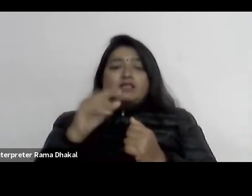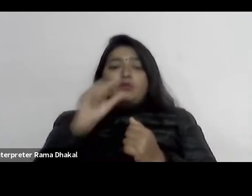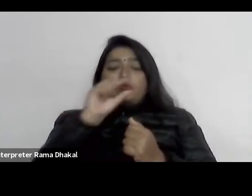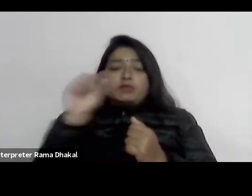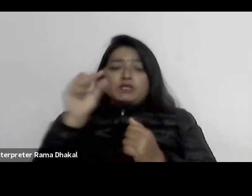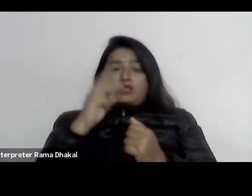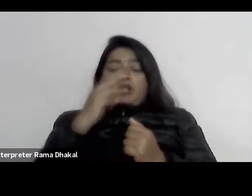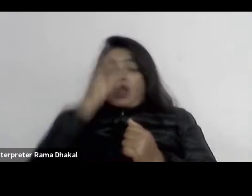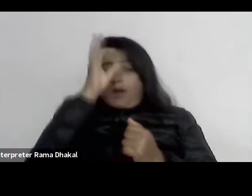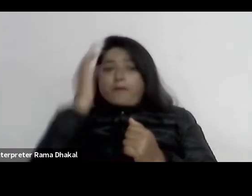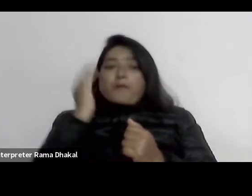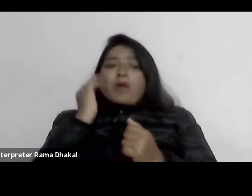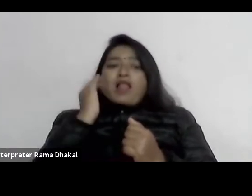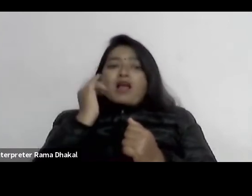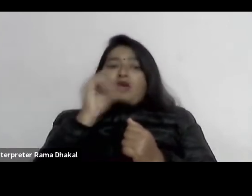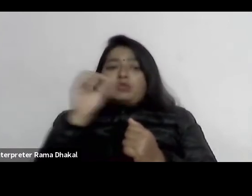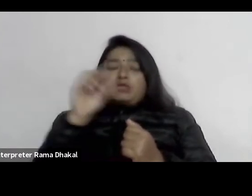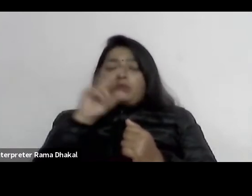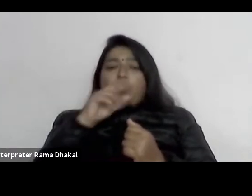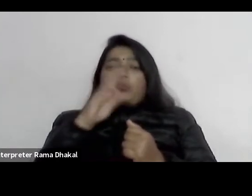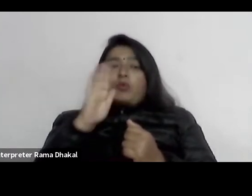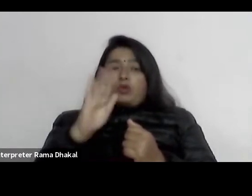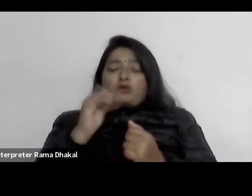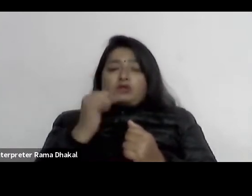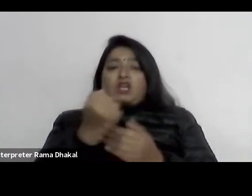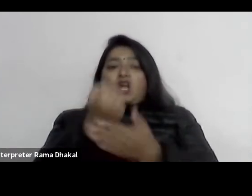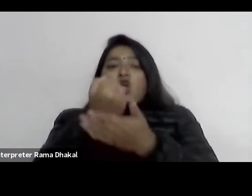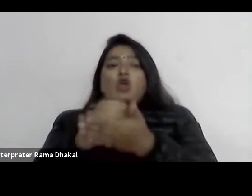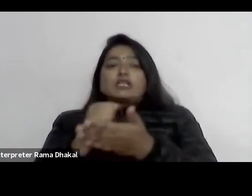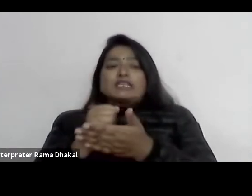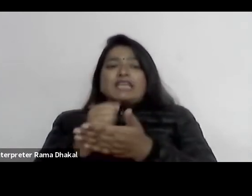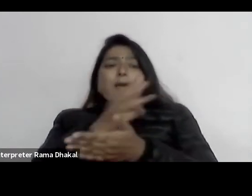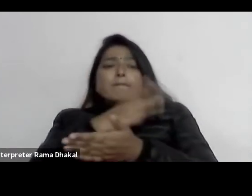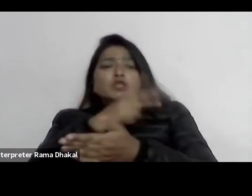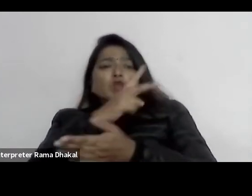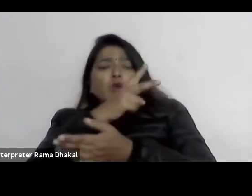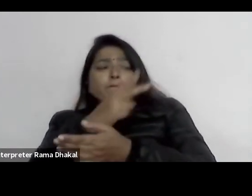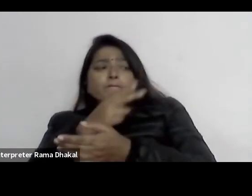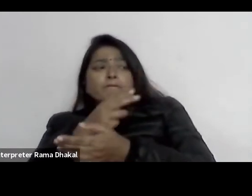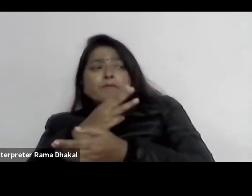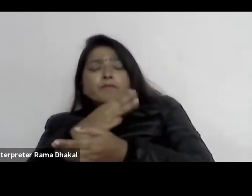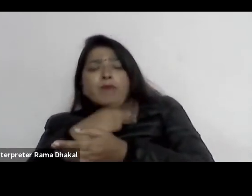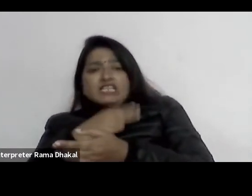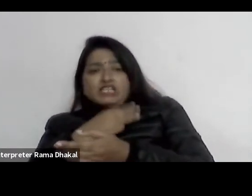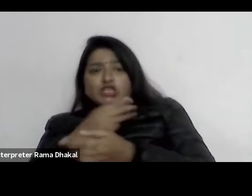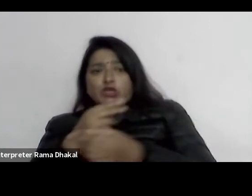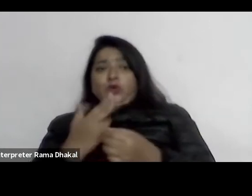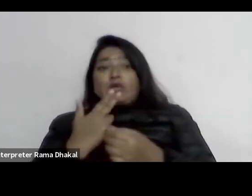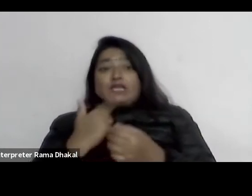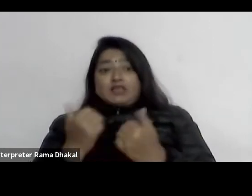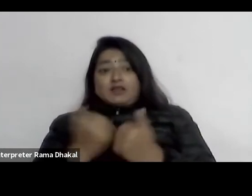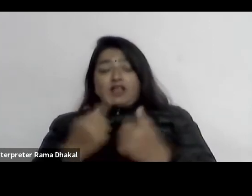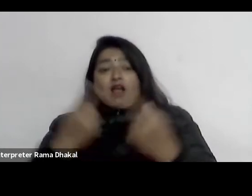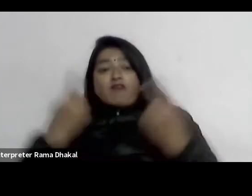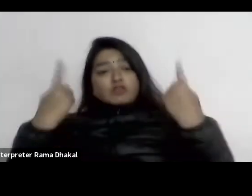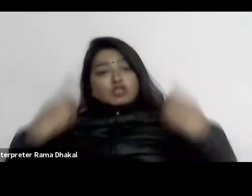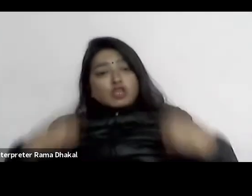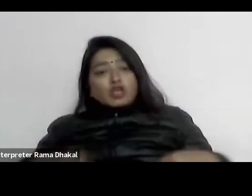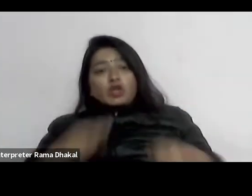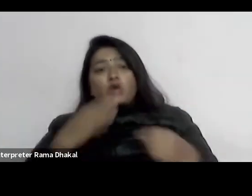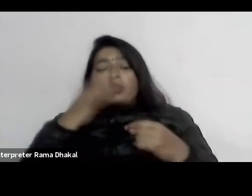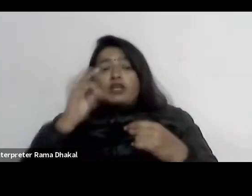document, to have the issue of consent center place, that women have the right to their autonomy, they have the right